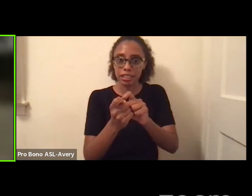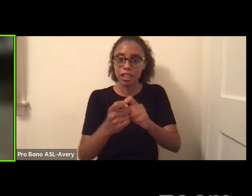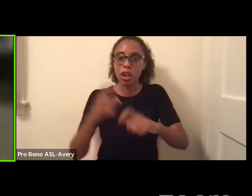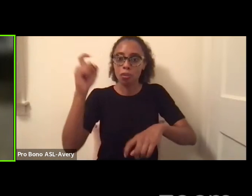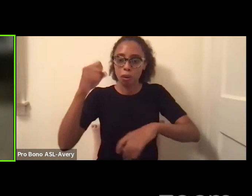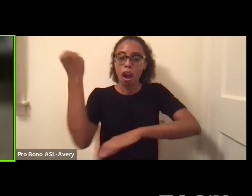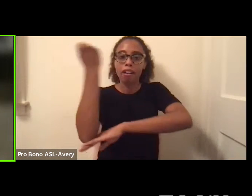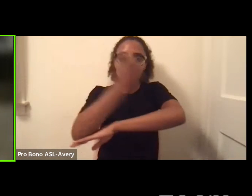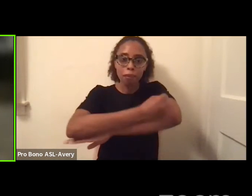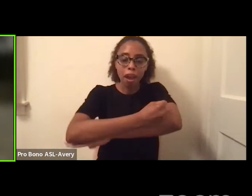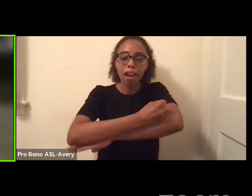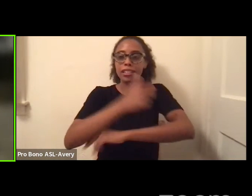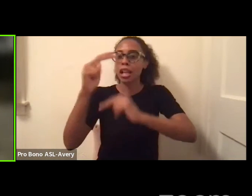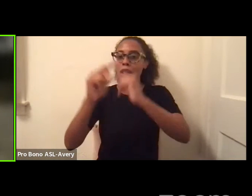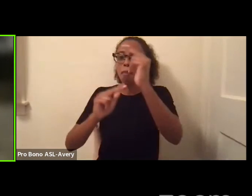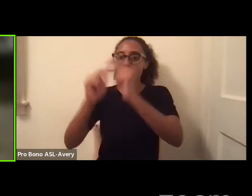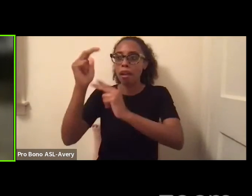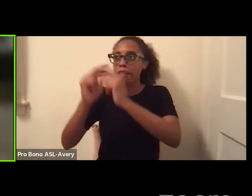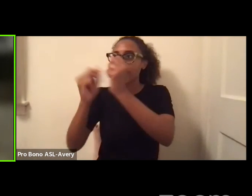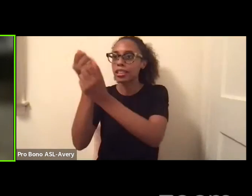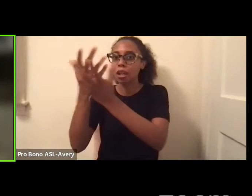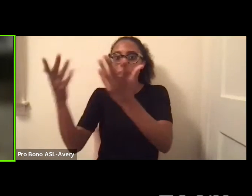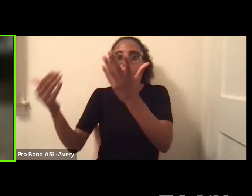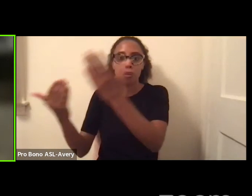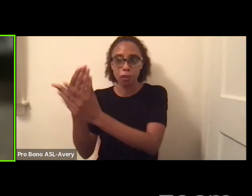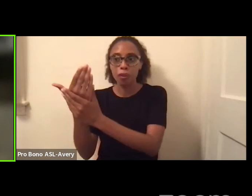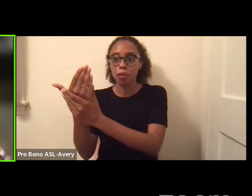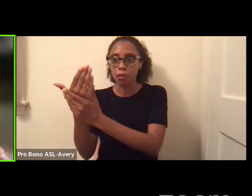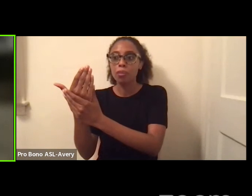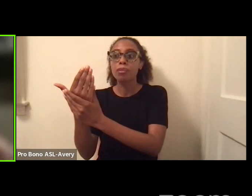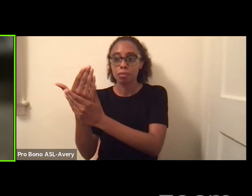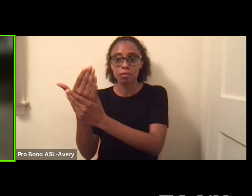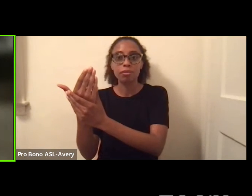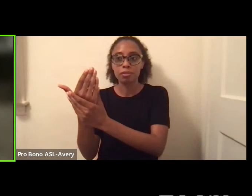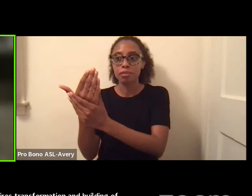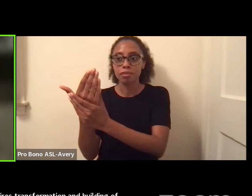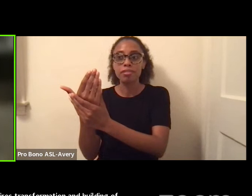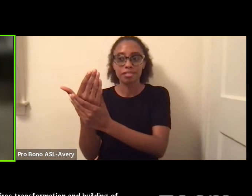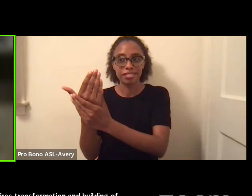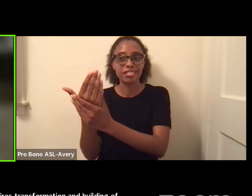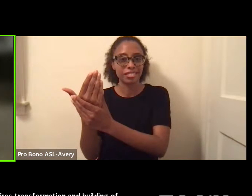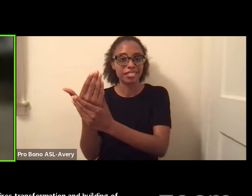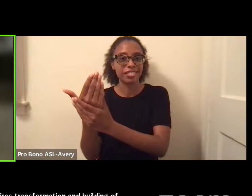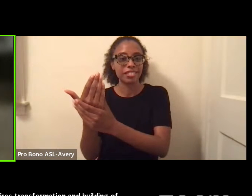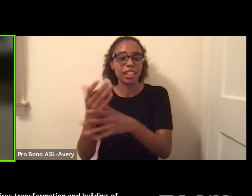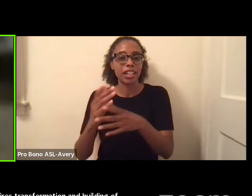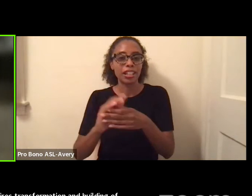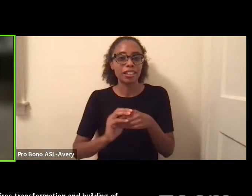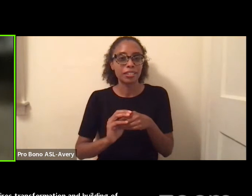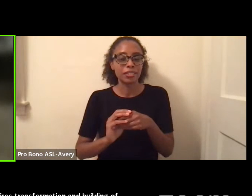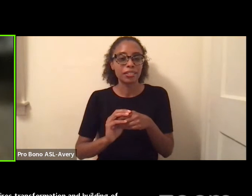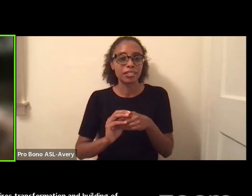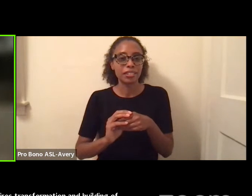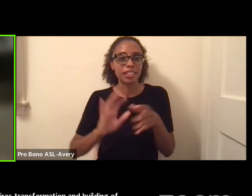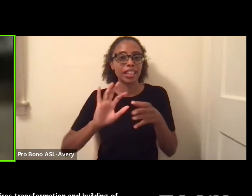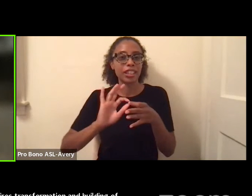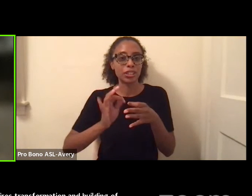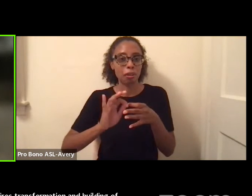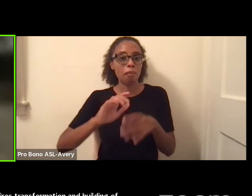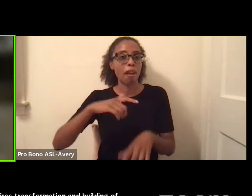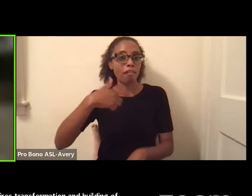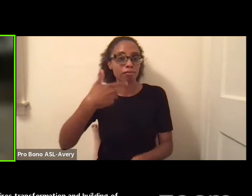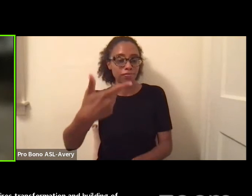and the building of something new. And even as we break it down into chunks, into what are the objectives